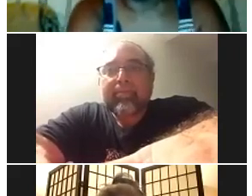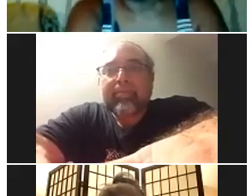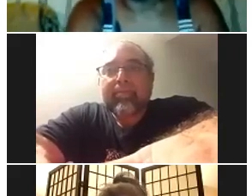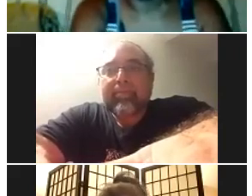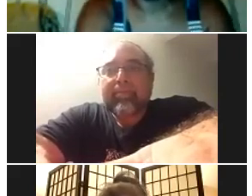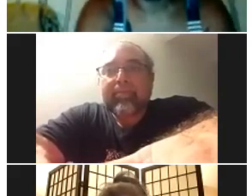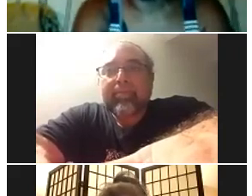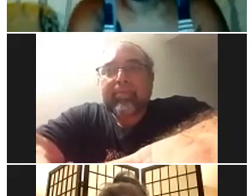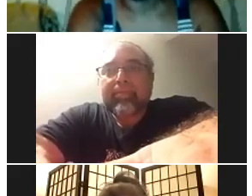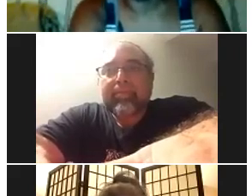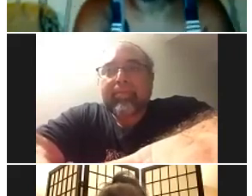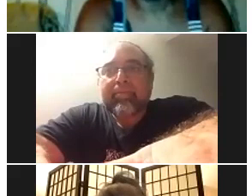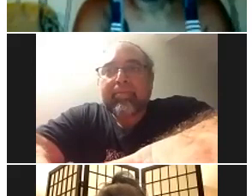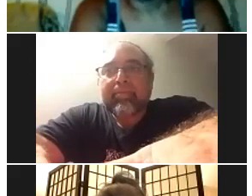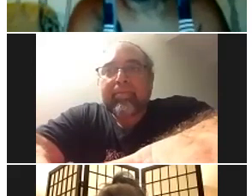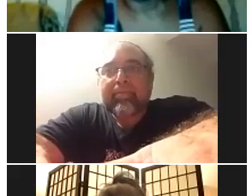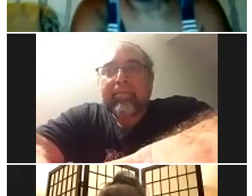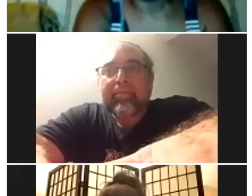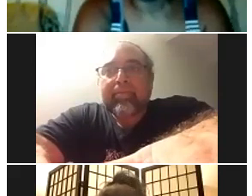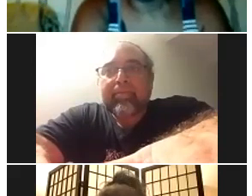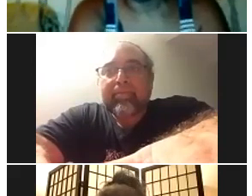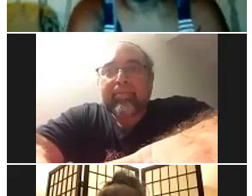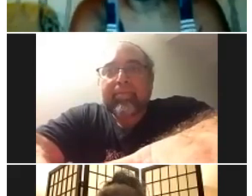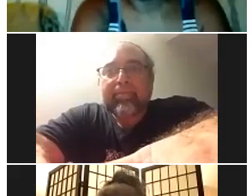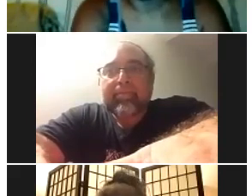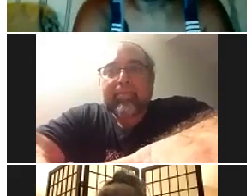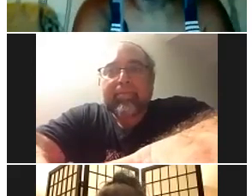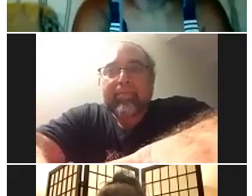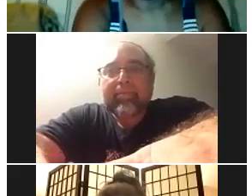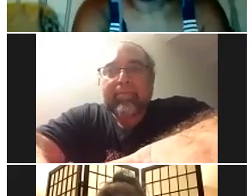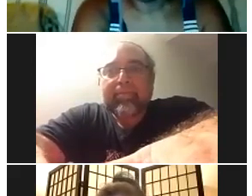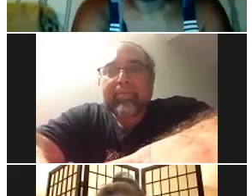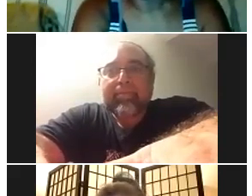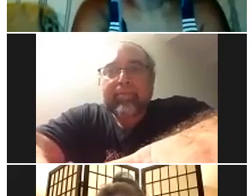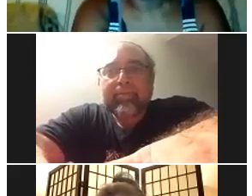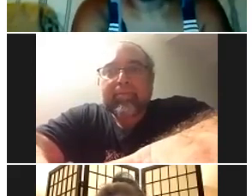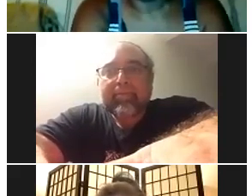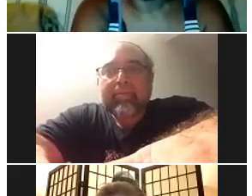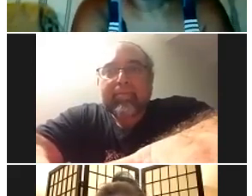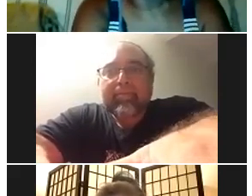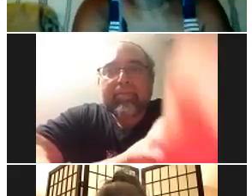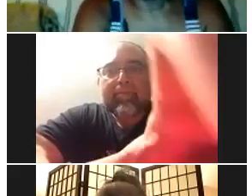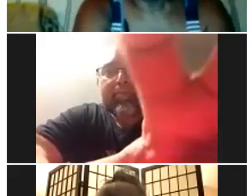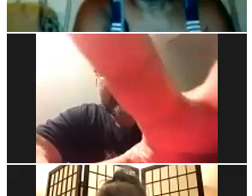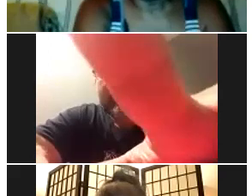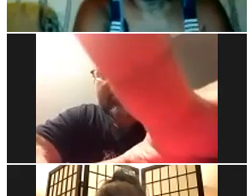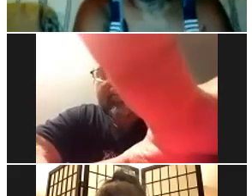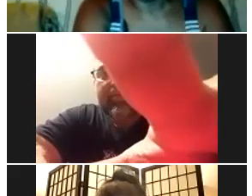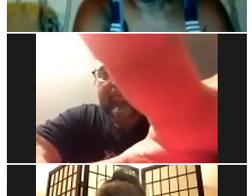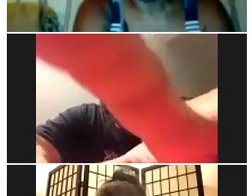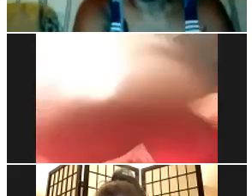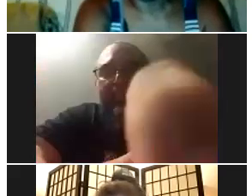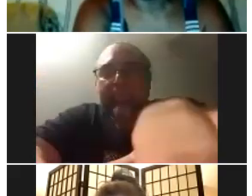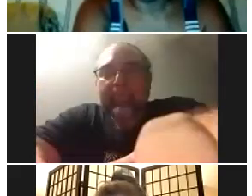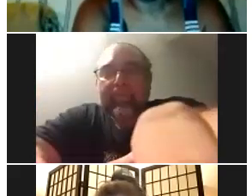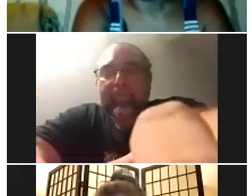That really helps a lot how to form the sentence. Takes a lot of the is's